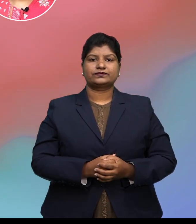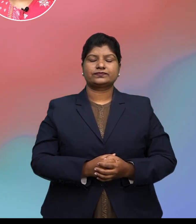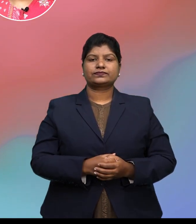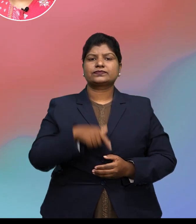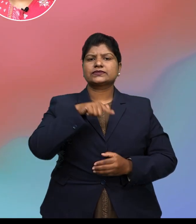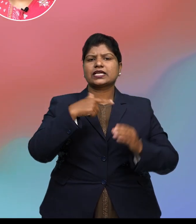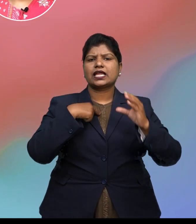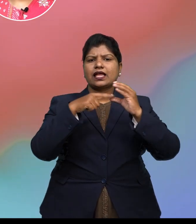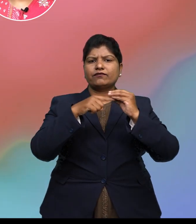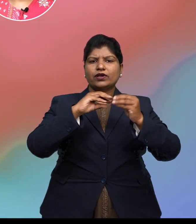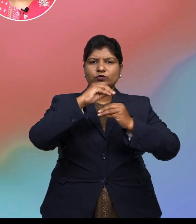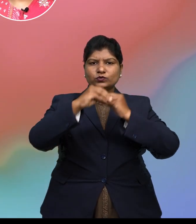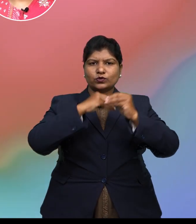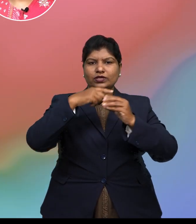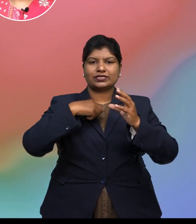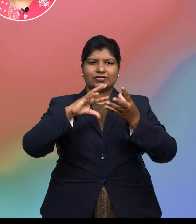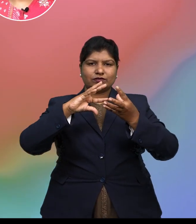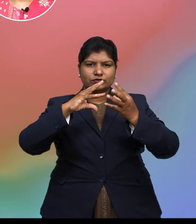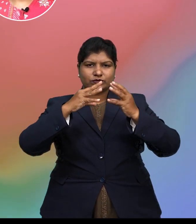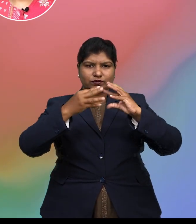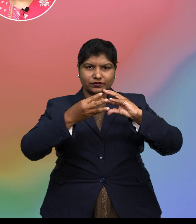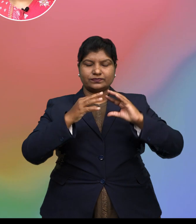and fuses with it,